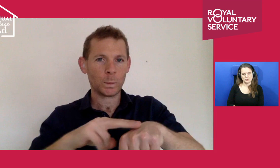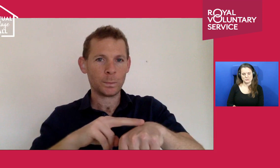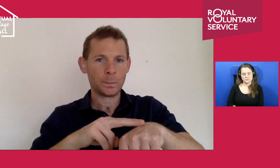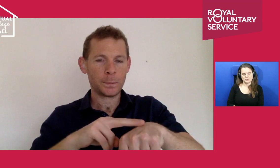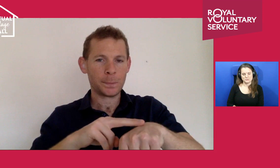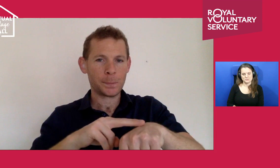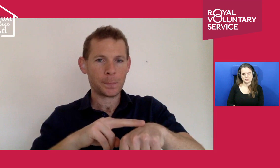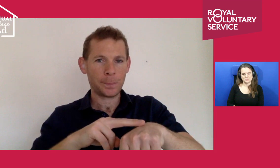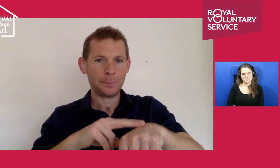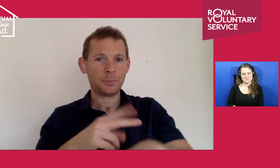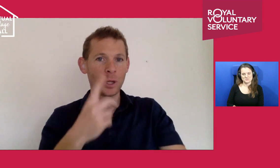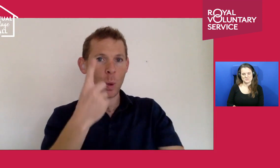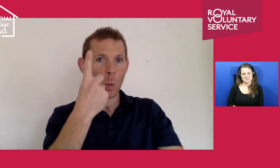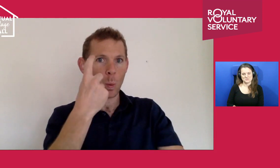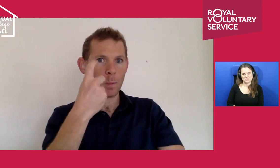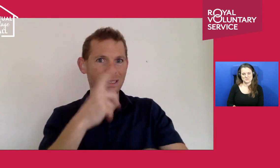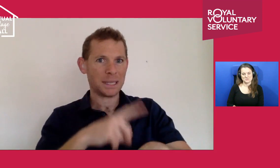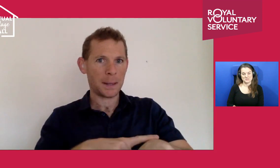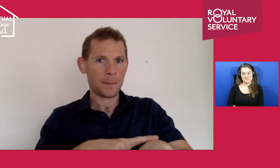blue.